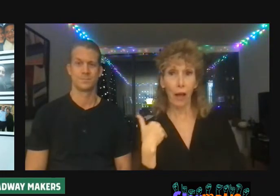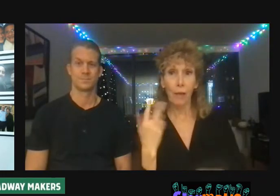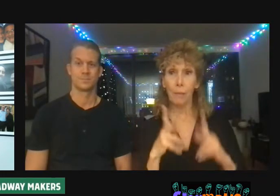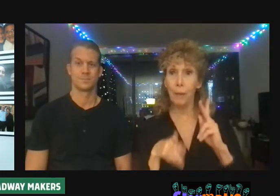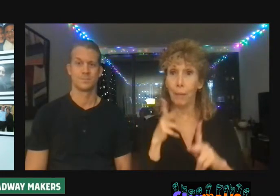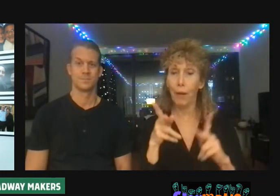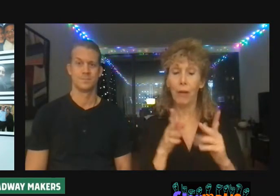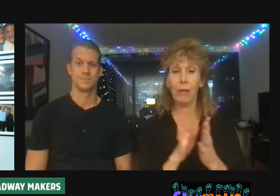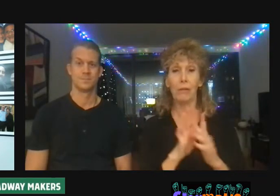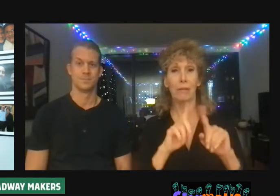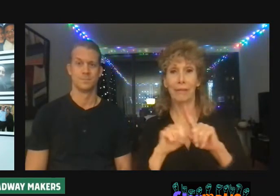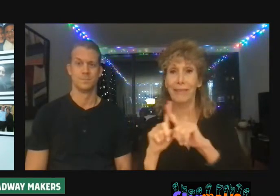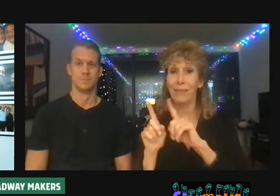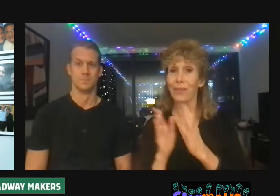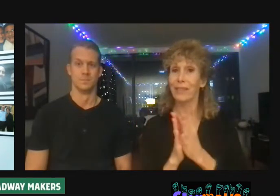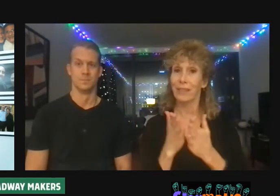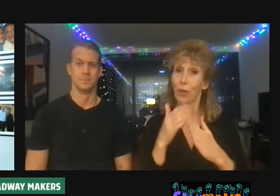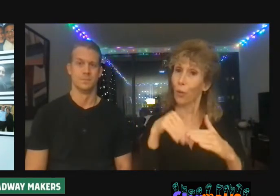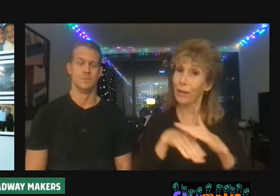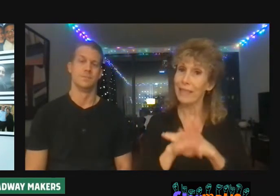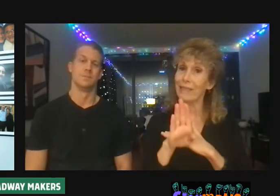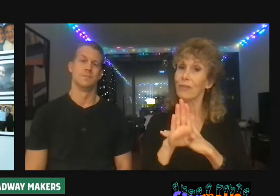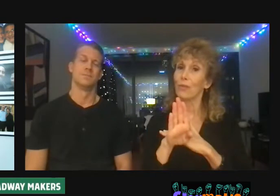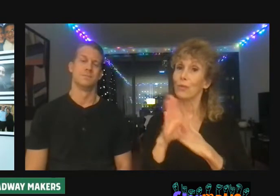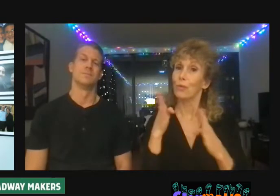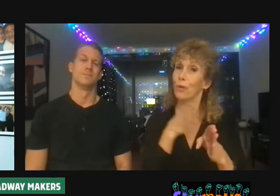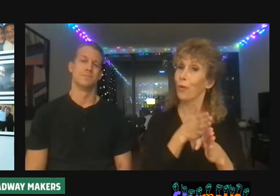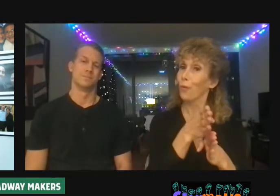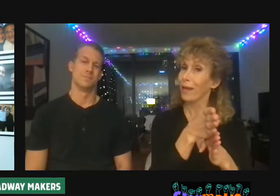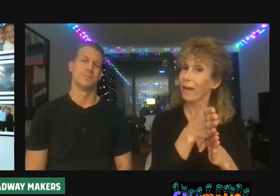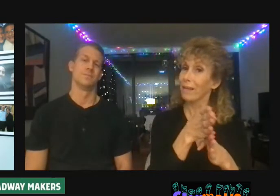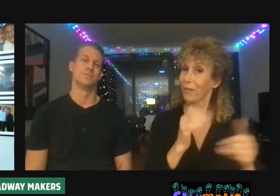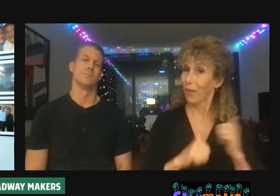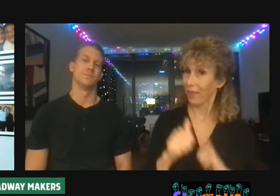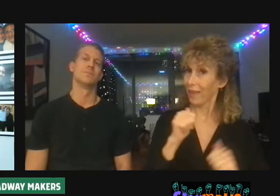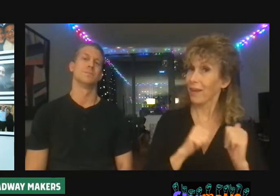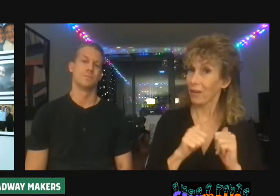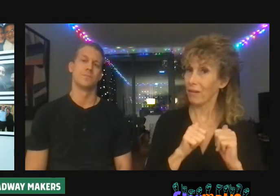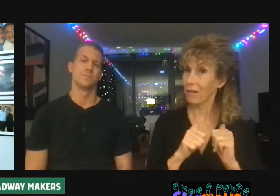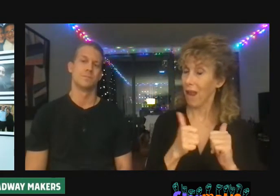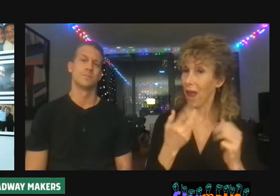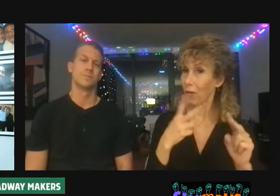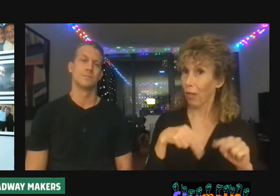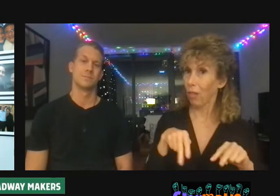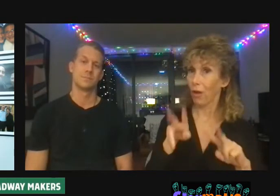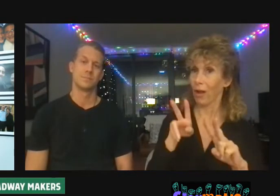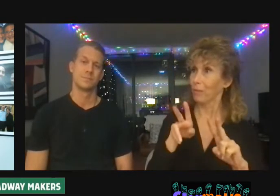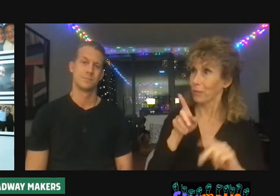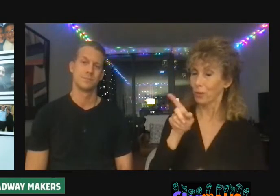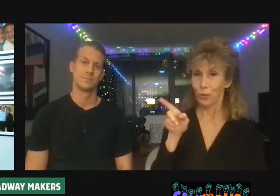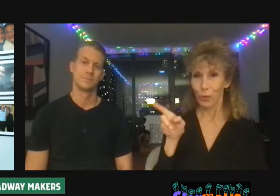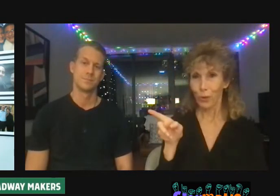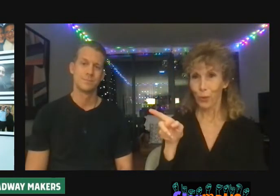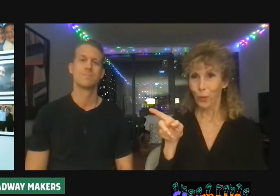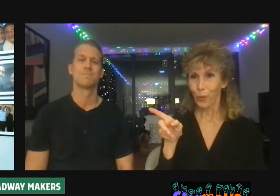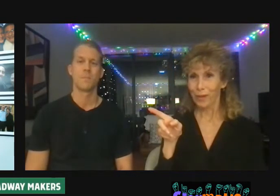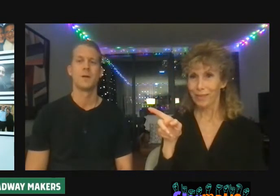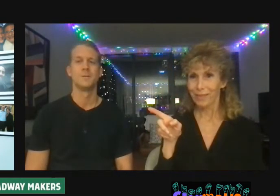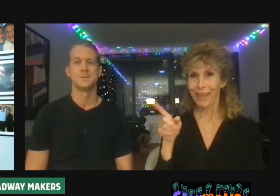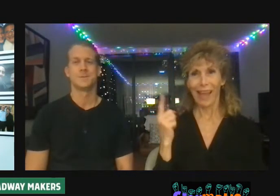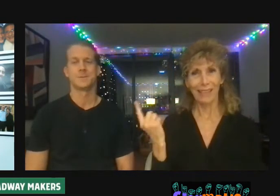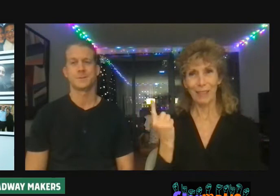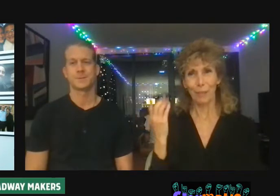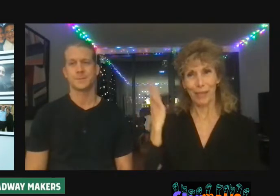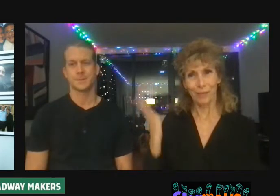aspiring to go into this business really now can look to you as seeing someone who looks